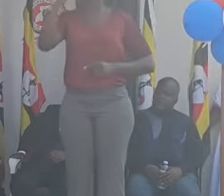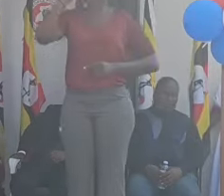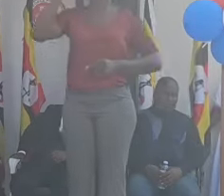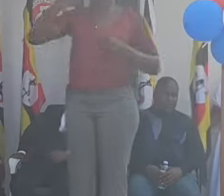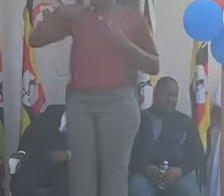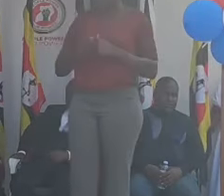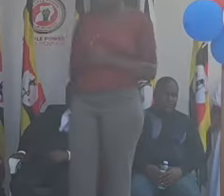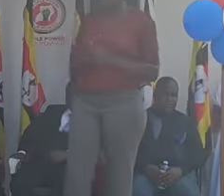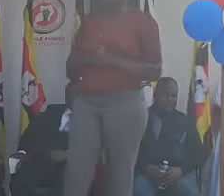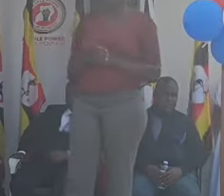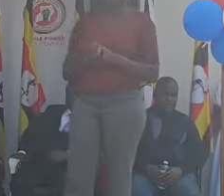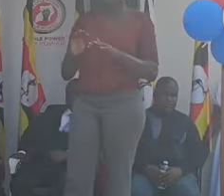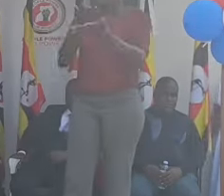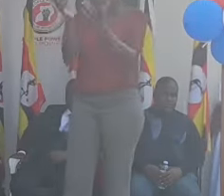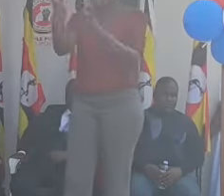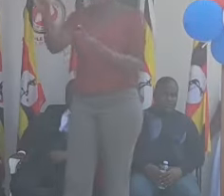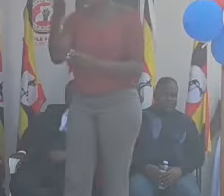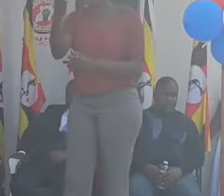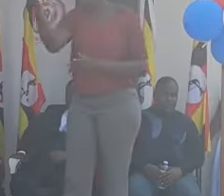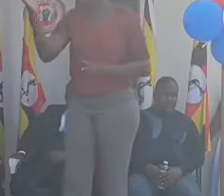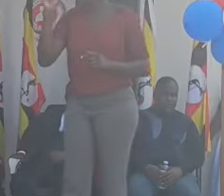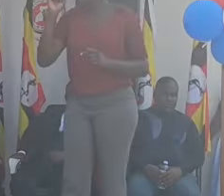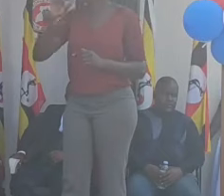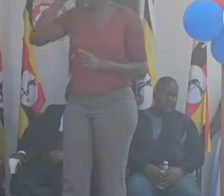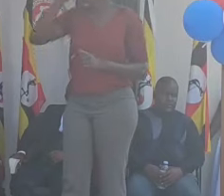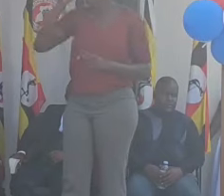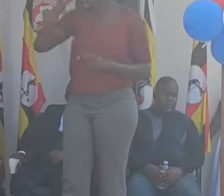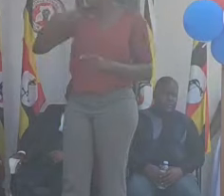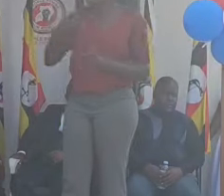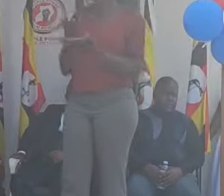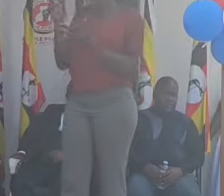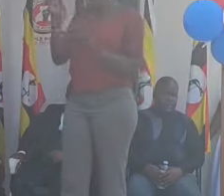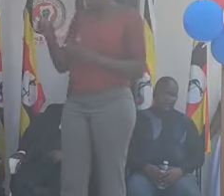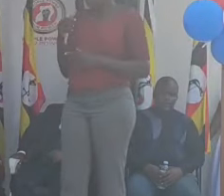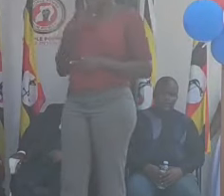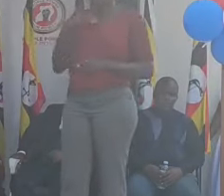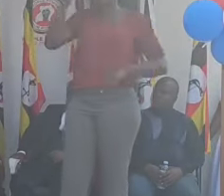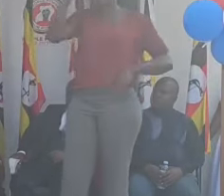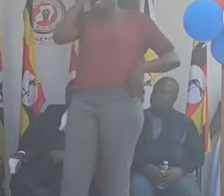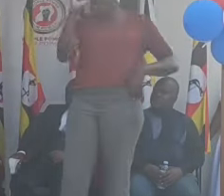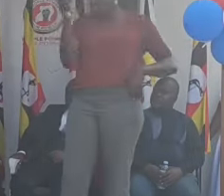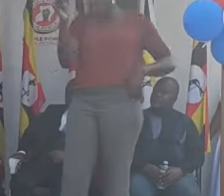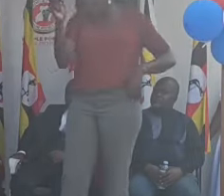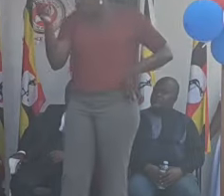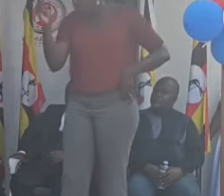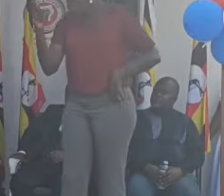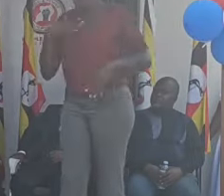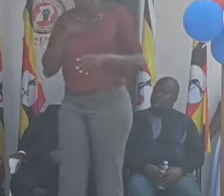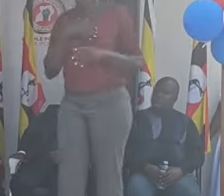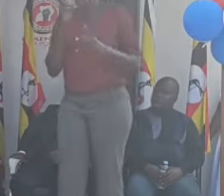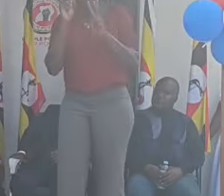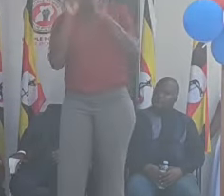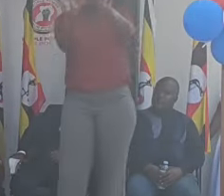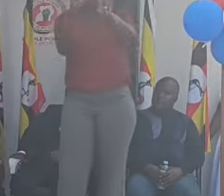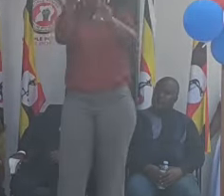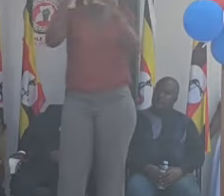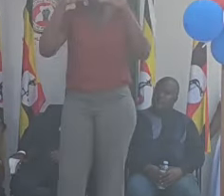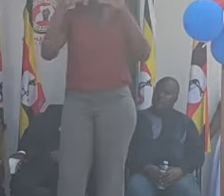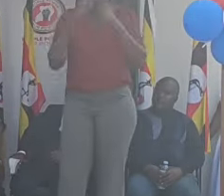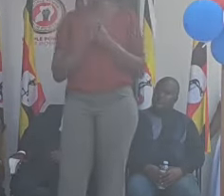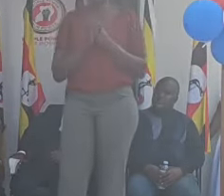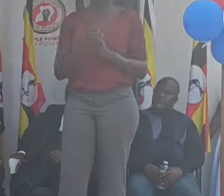yenayena kufa bali wanonaba bali wala aligezako kwagala kwesiruwaza. Tusaba atunenga kwebe bifananyi